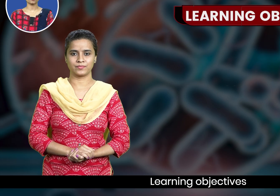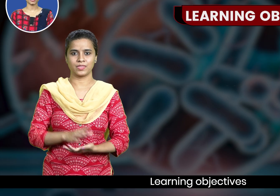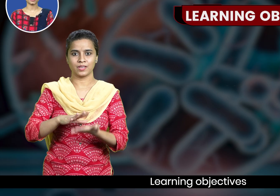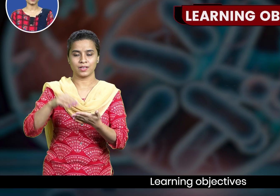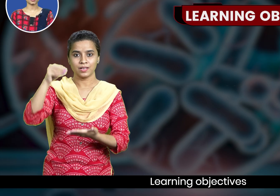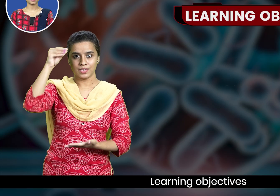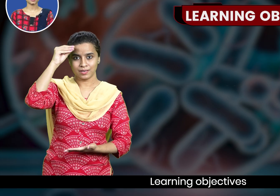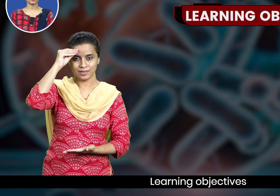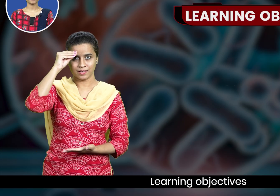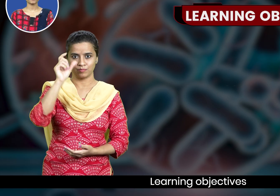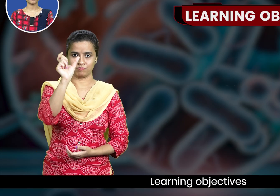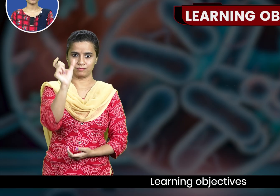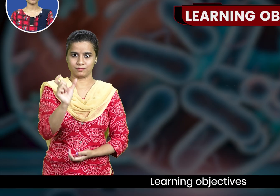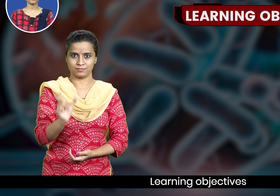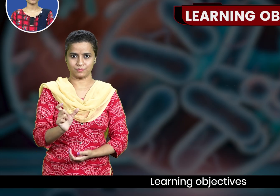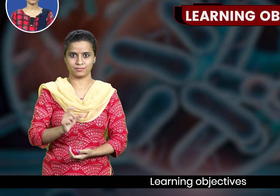Learning objectives.